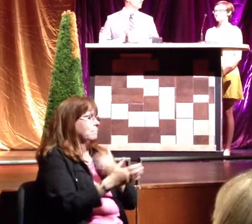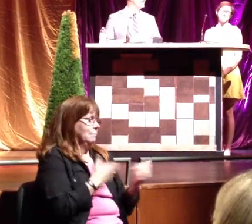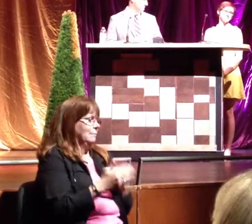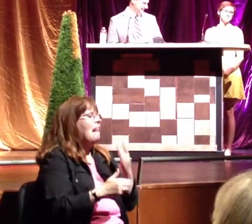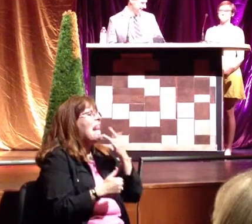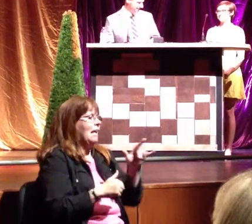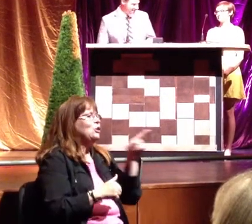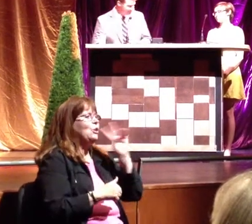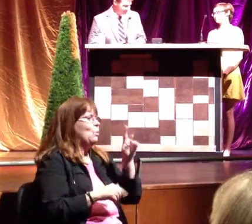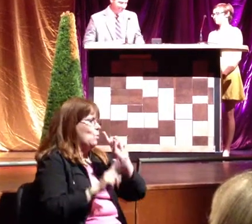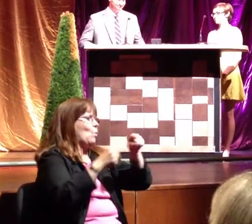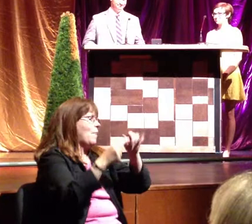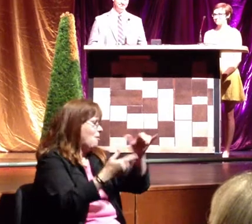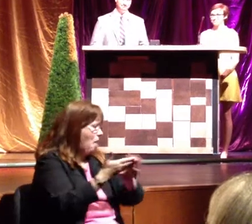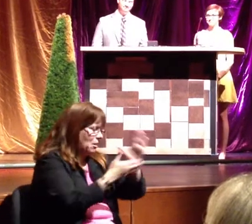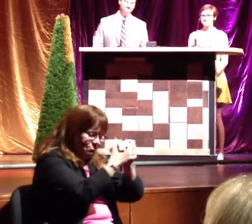So Emily, congratulations.